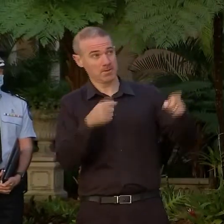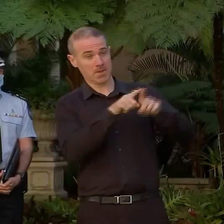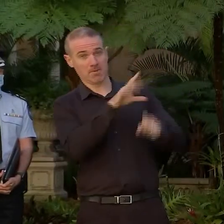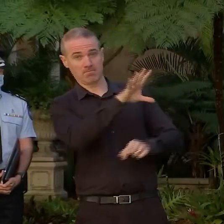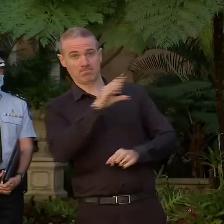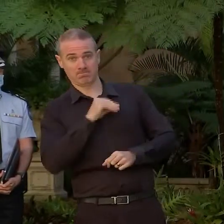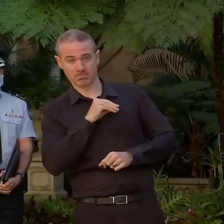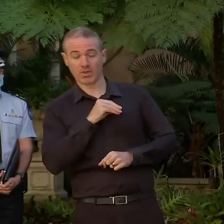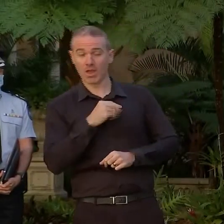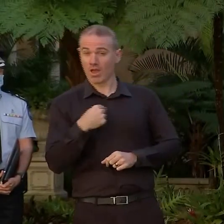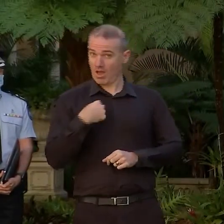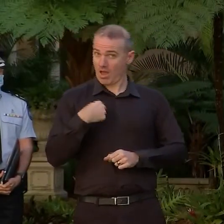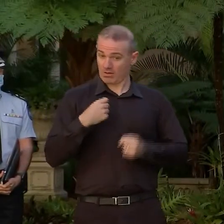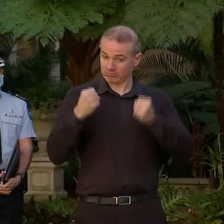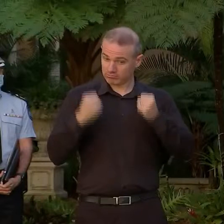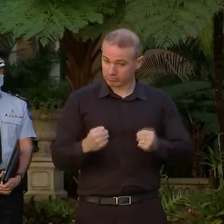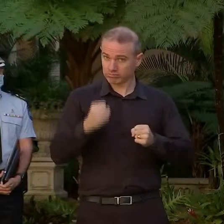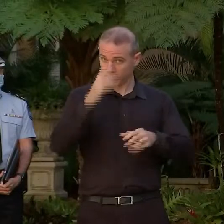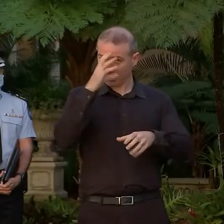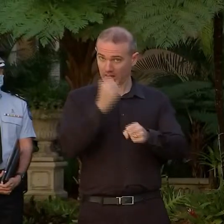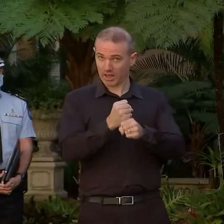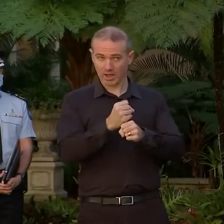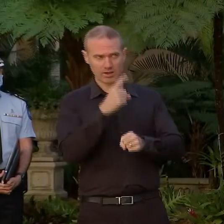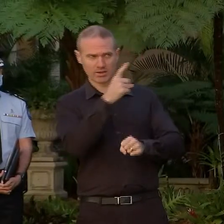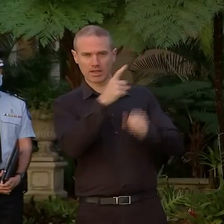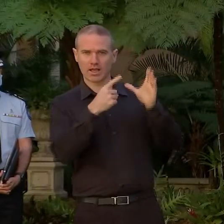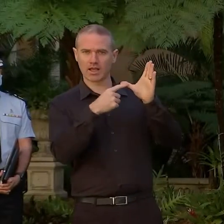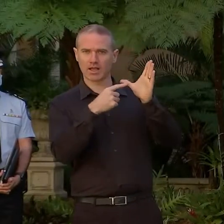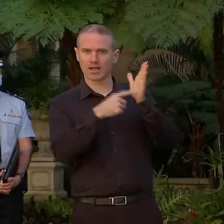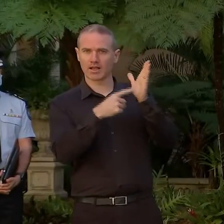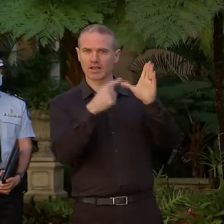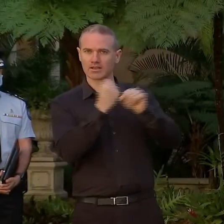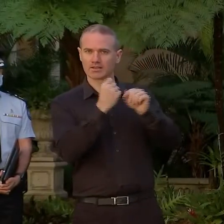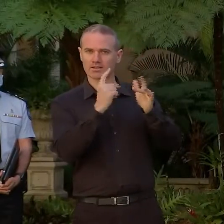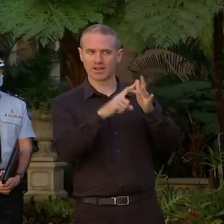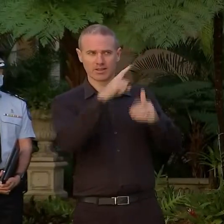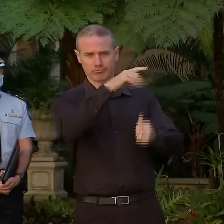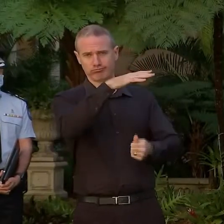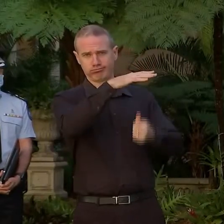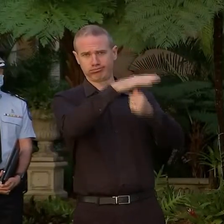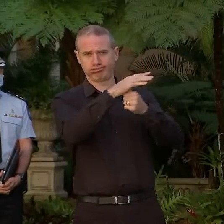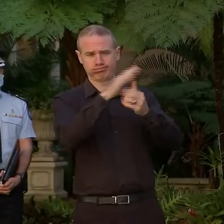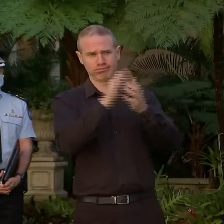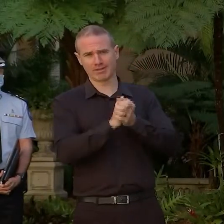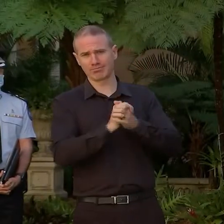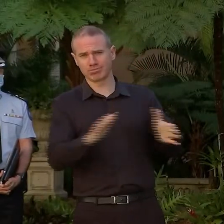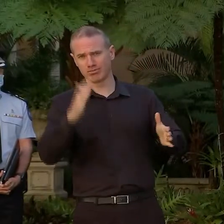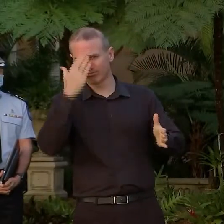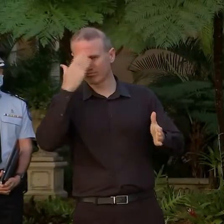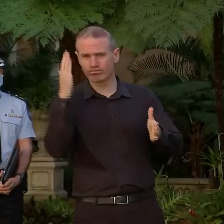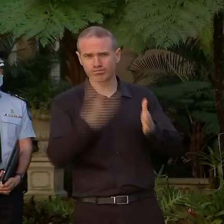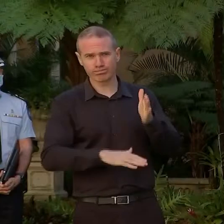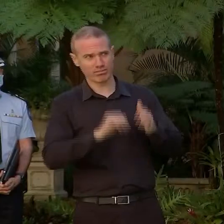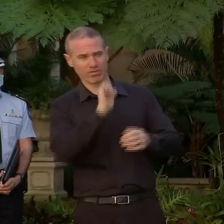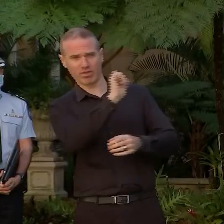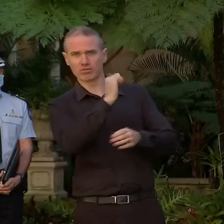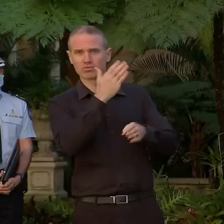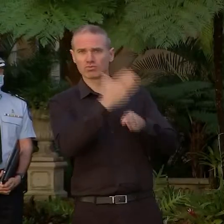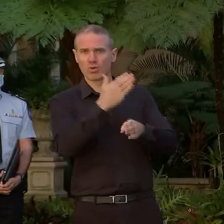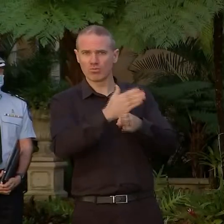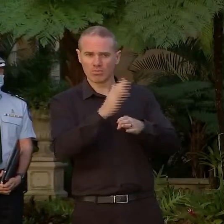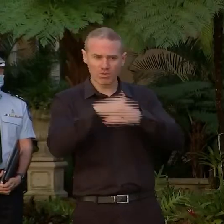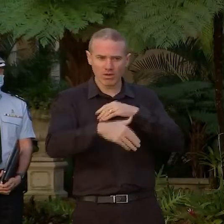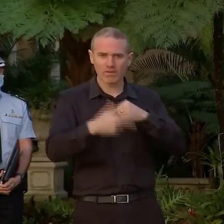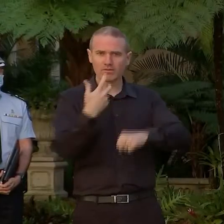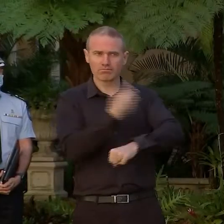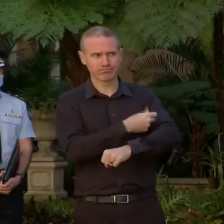do firmly believe ATAGI are the experts in Australia. They are very, very good at their job. So if you